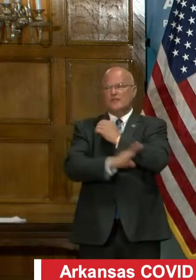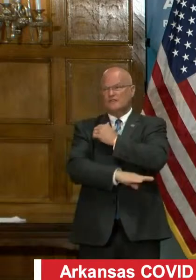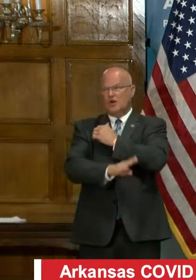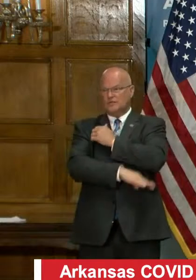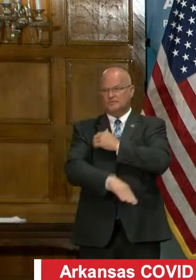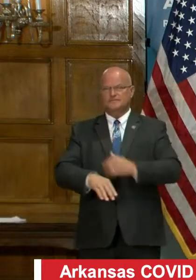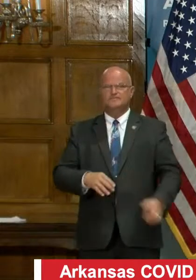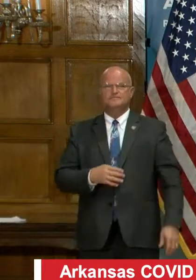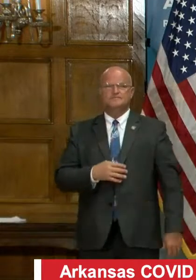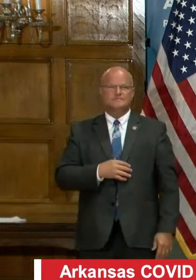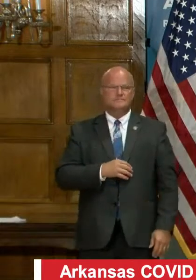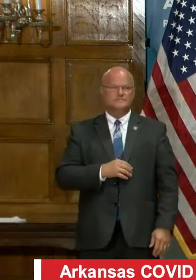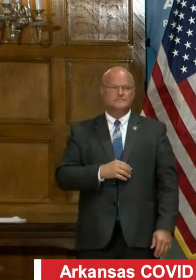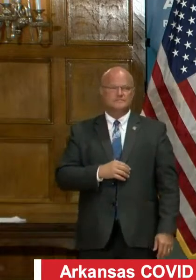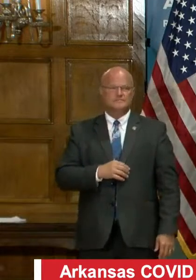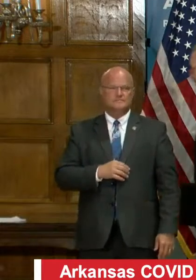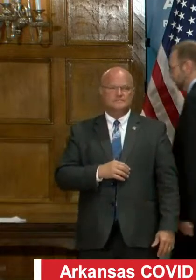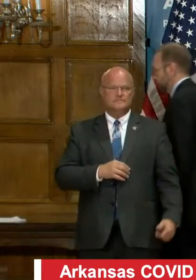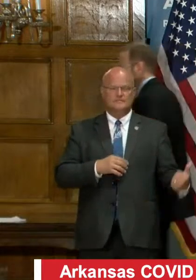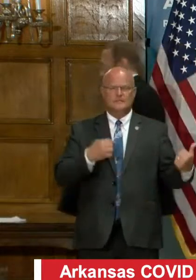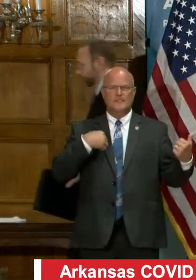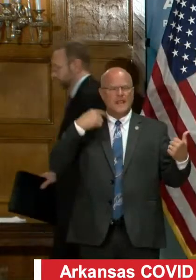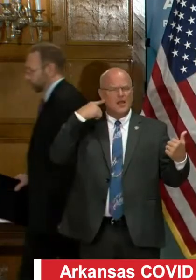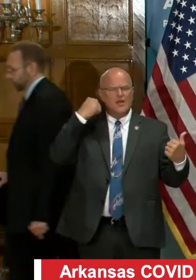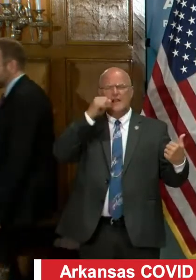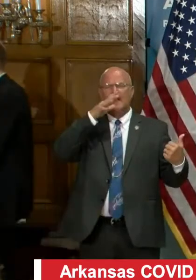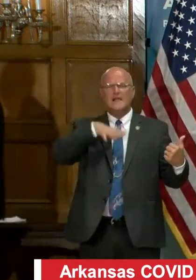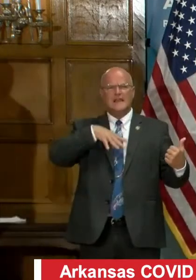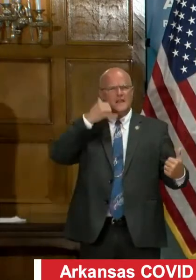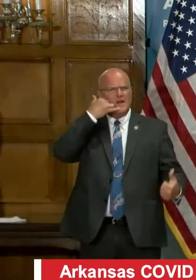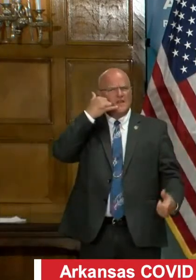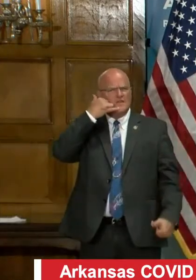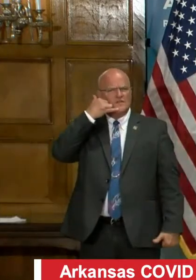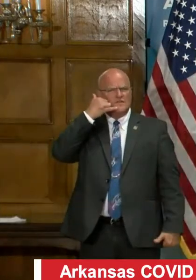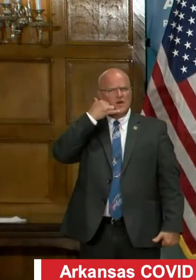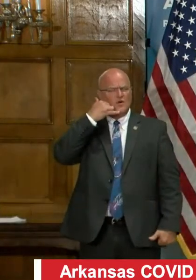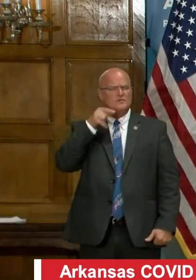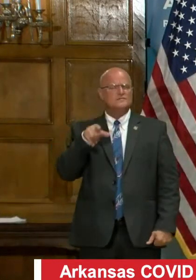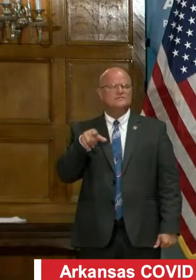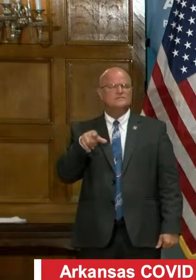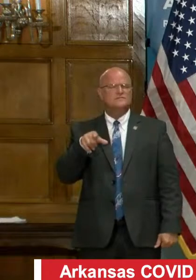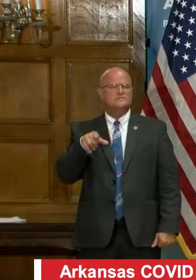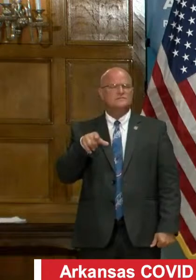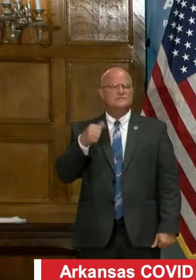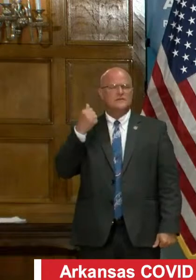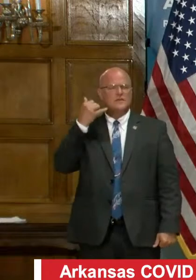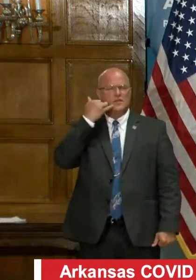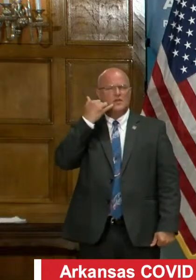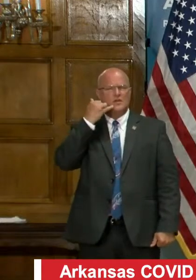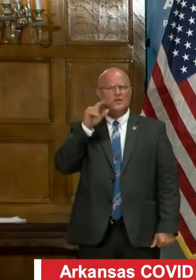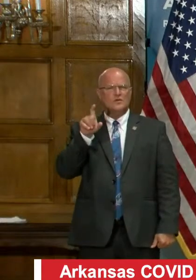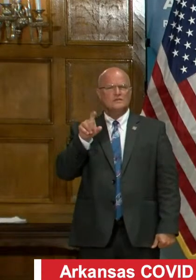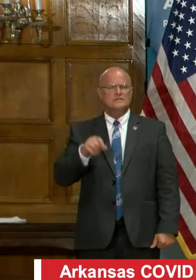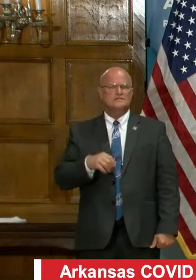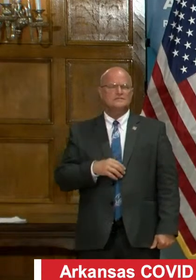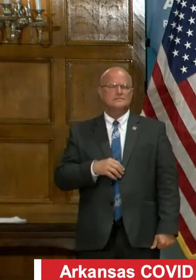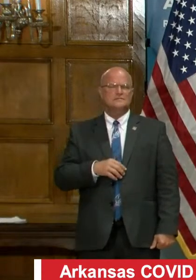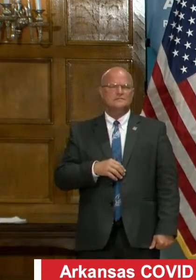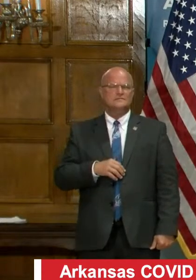fall. And I heard a lady remotely just a moment ago. Is there another question remotely?